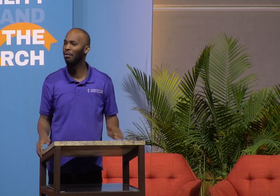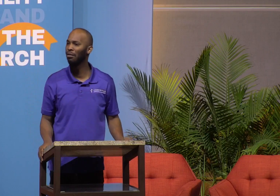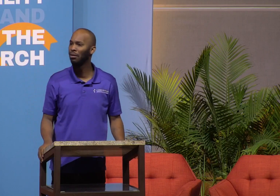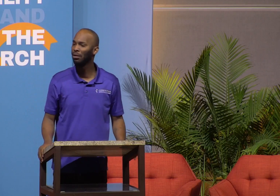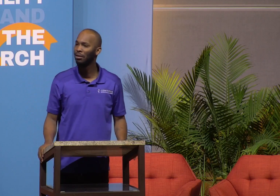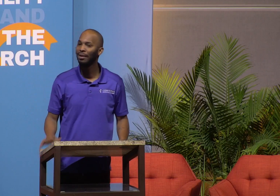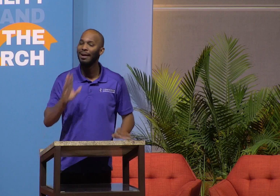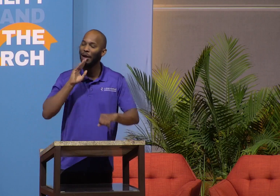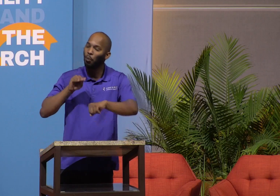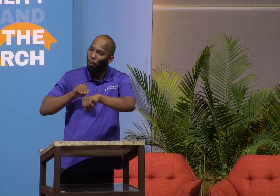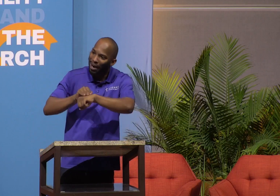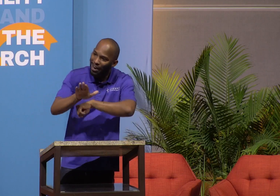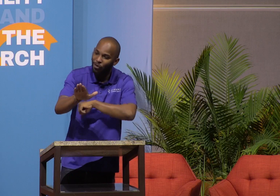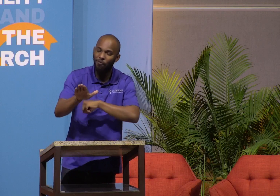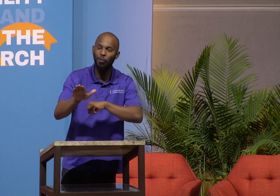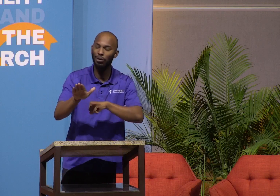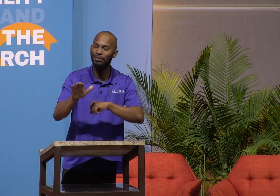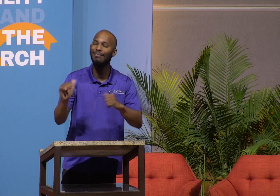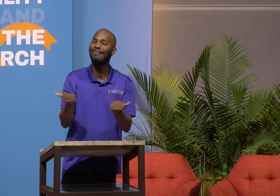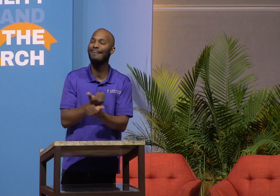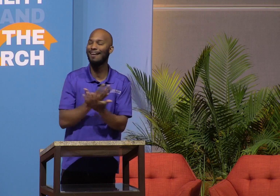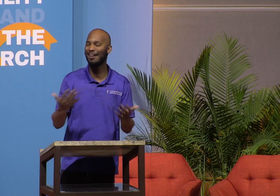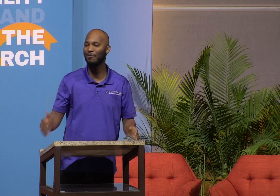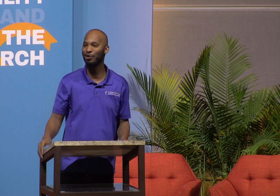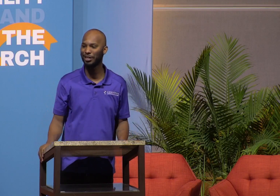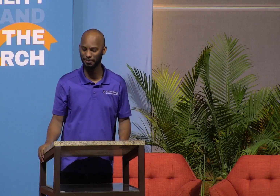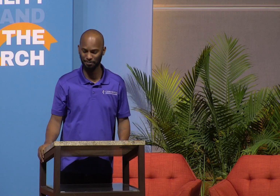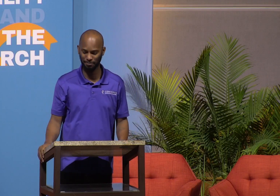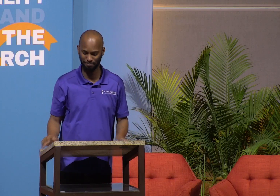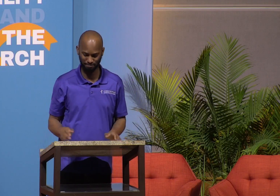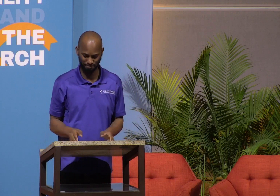your ministry. These small steps